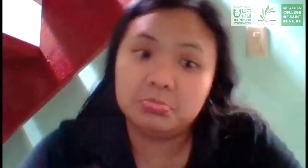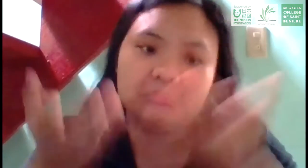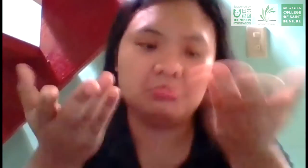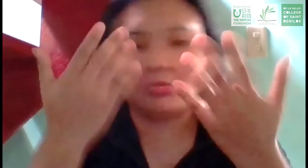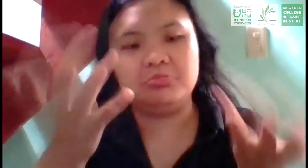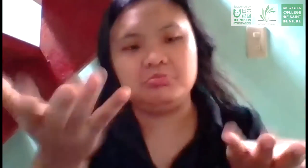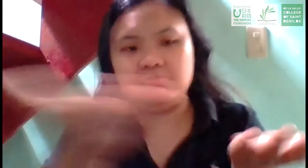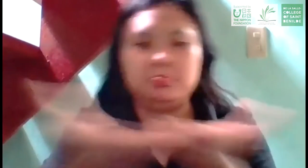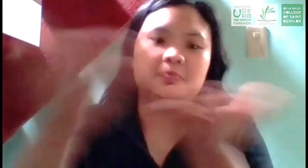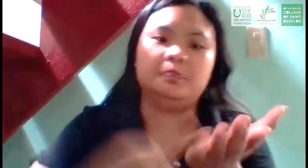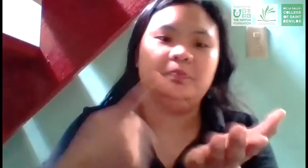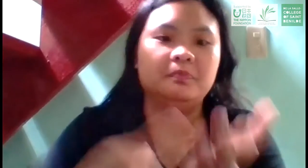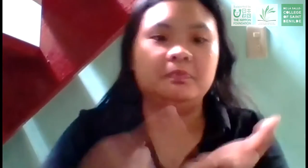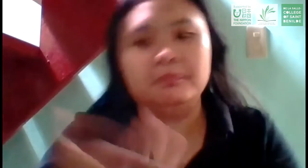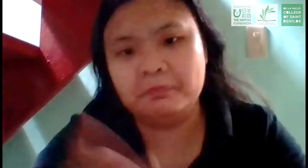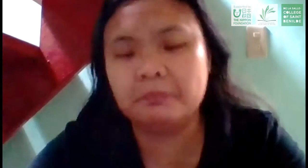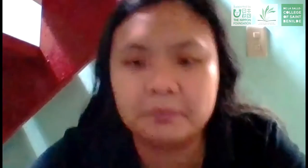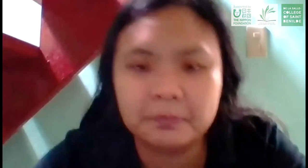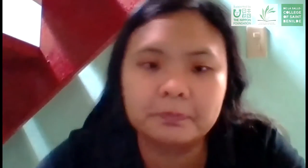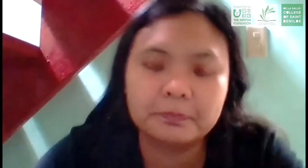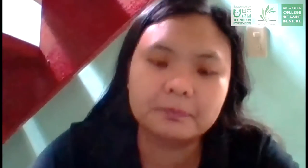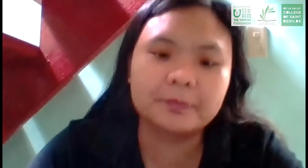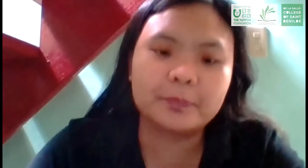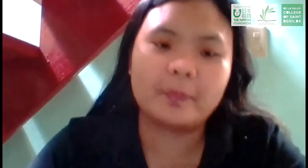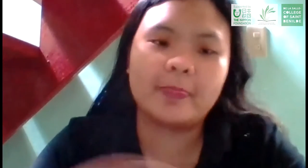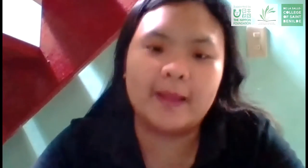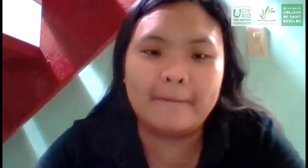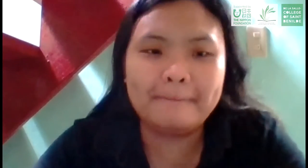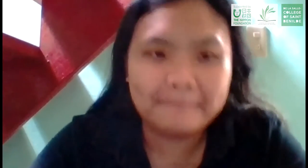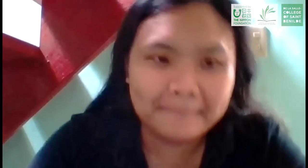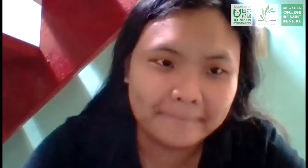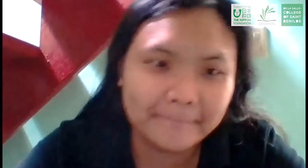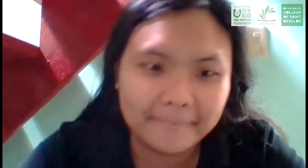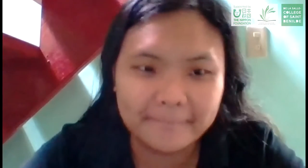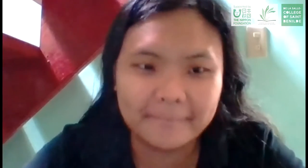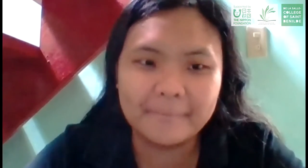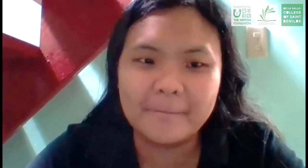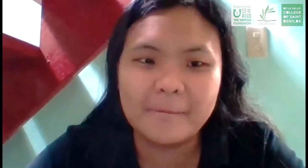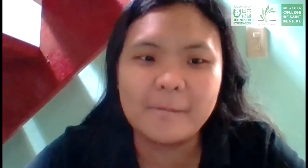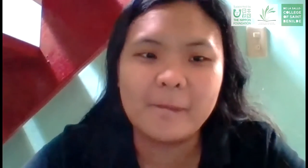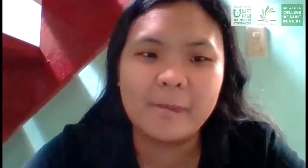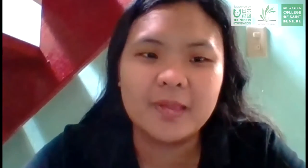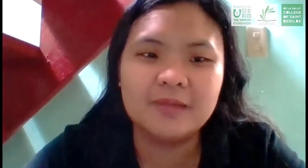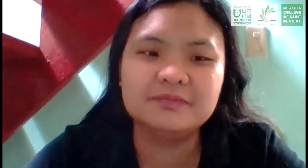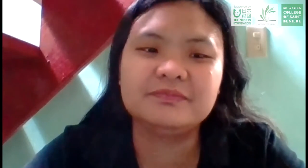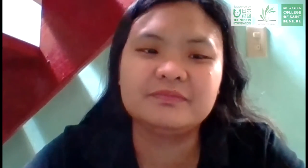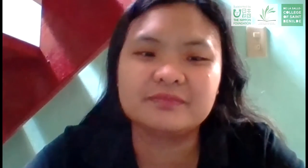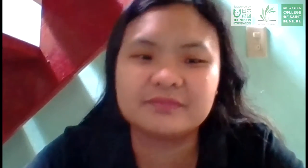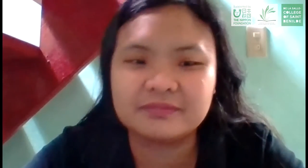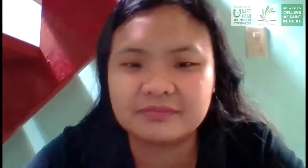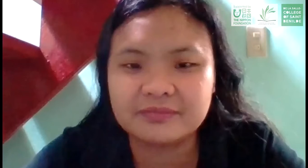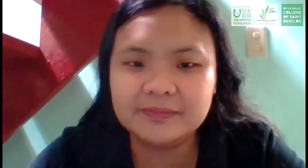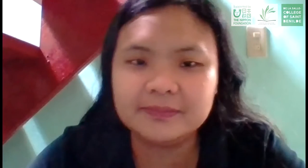so 7 times 7 equals 49. So yeah, that works as well. So